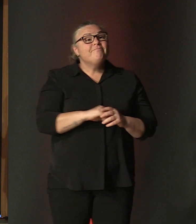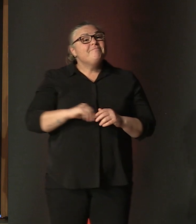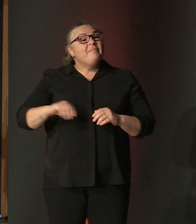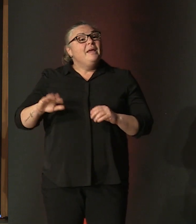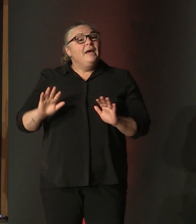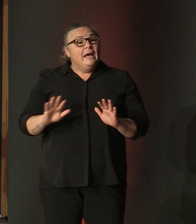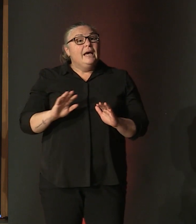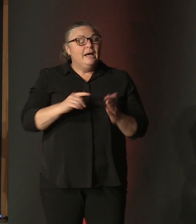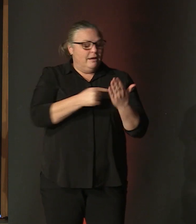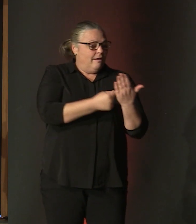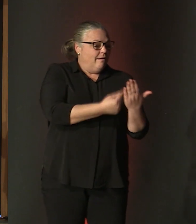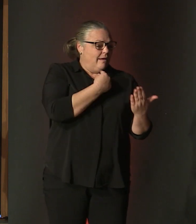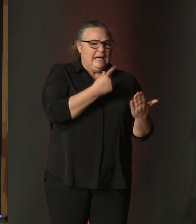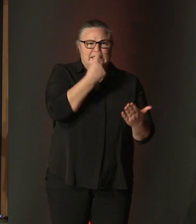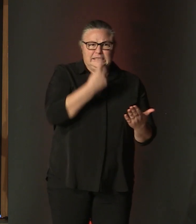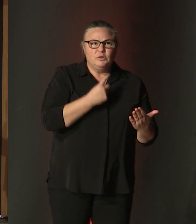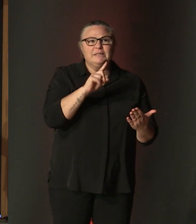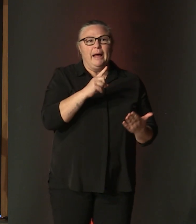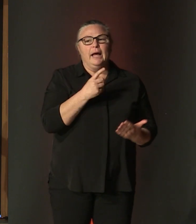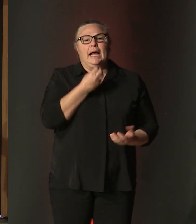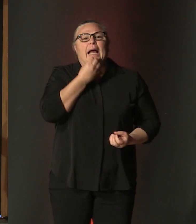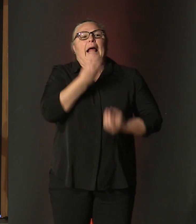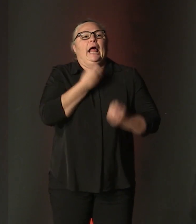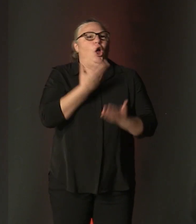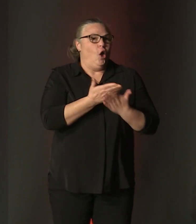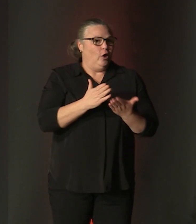serious but dibber-dobber voice.